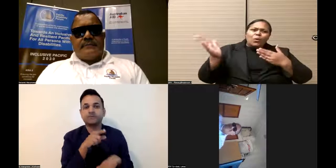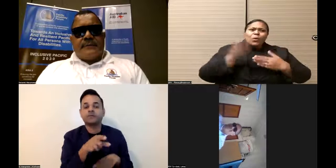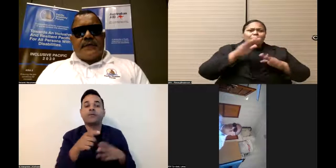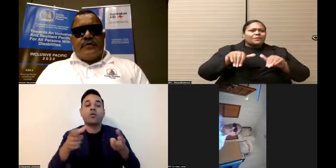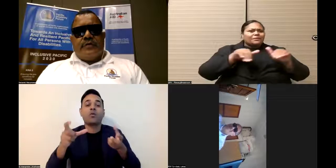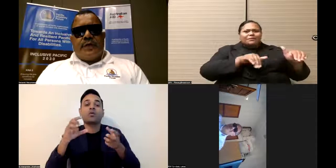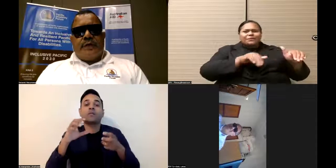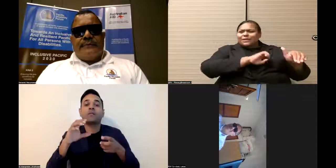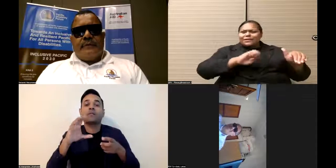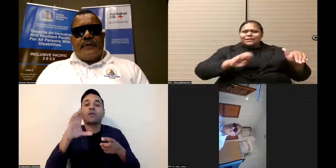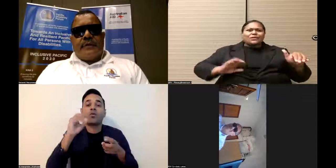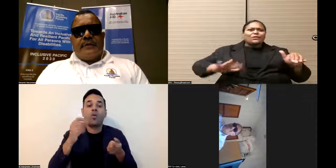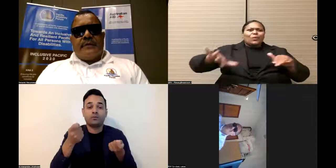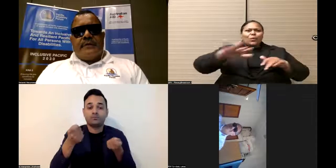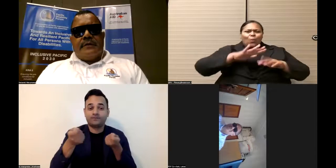Summit. To you,